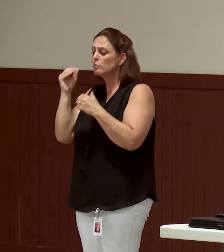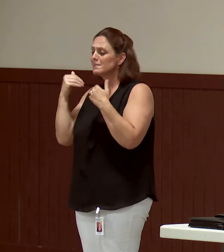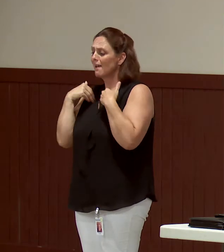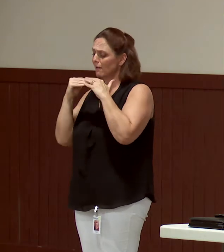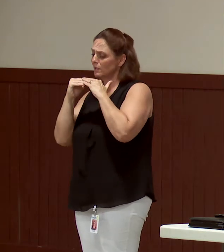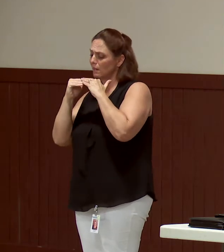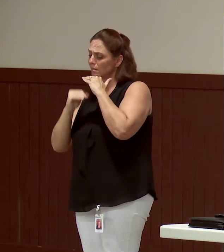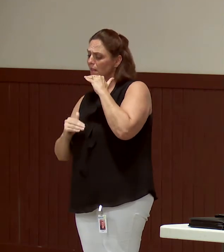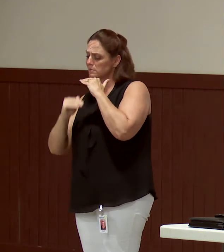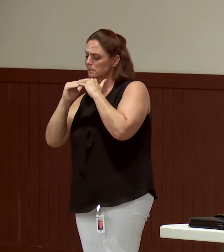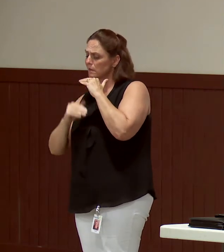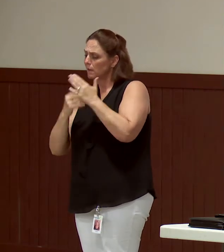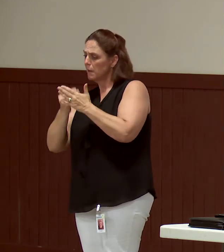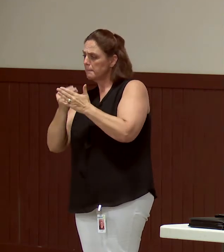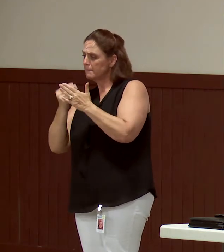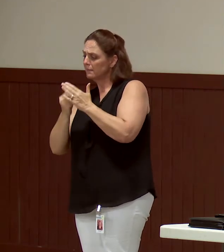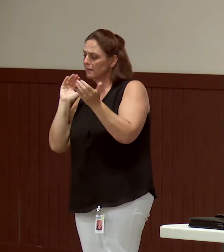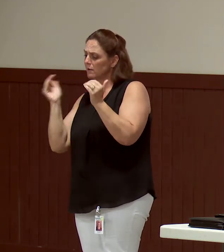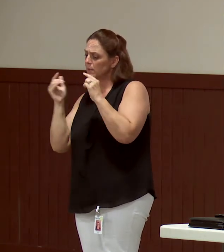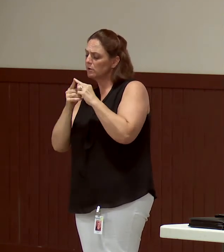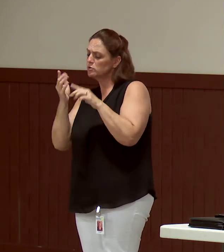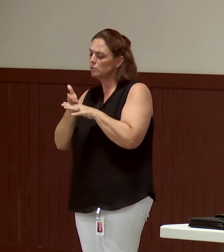income, or areas where